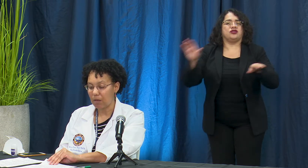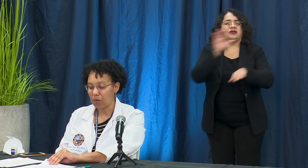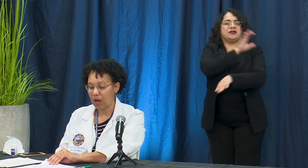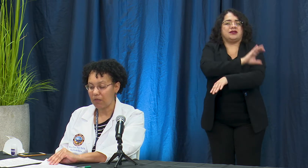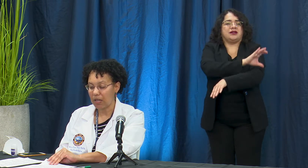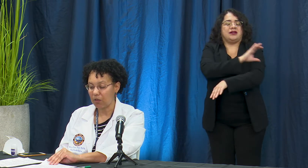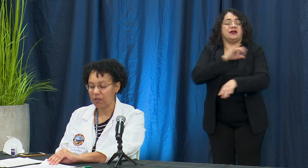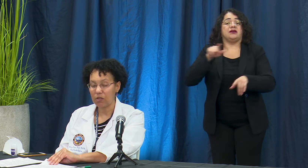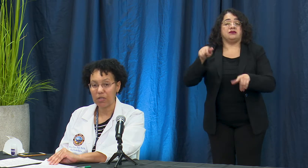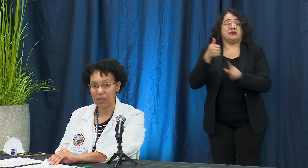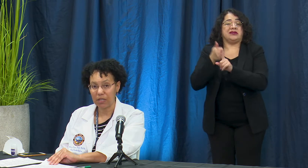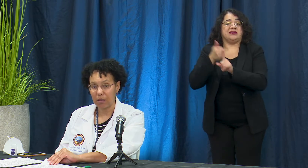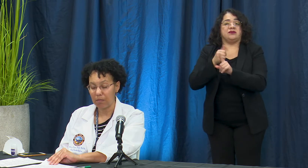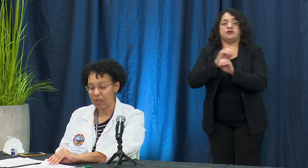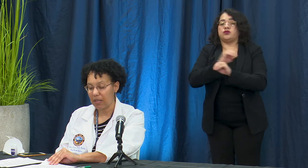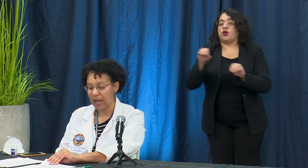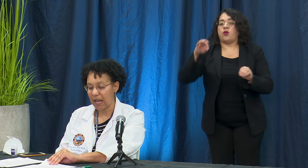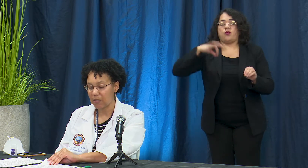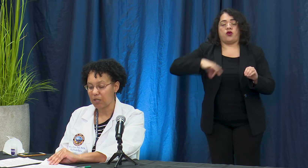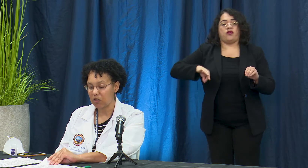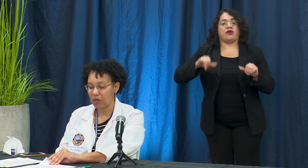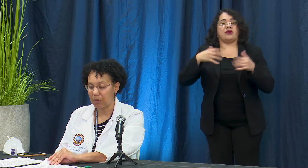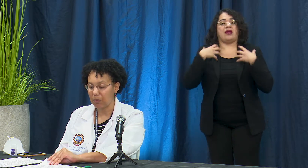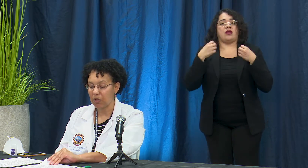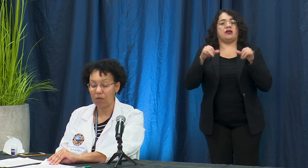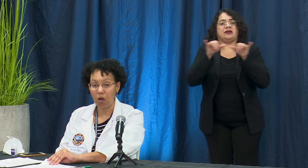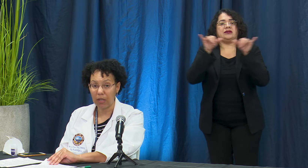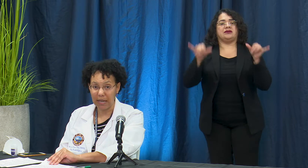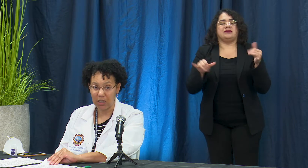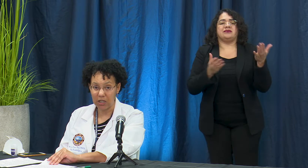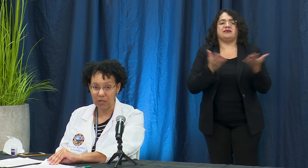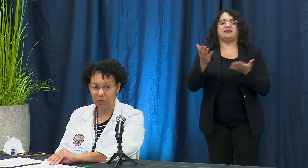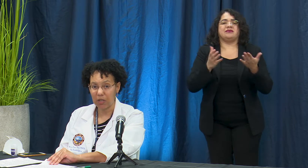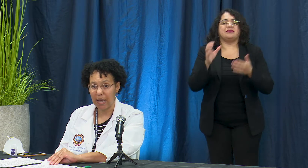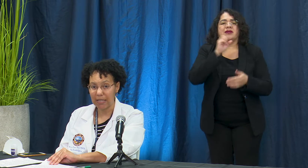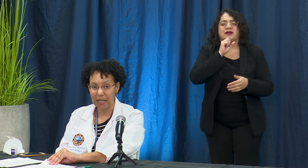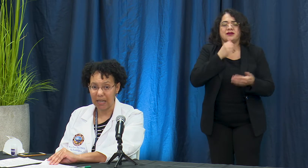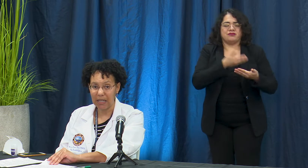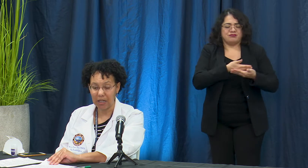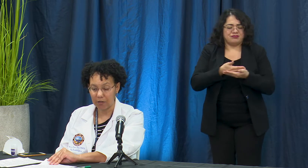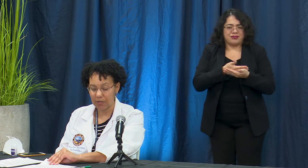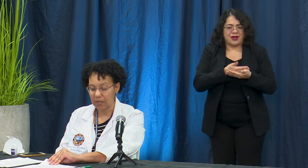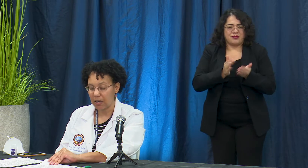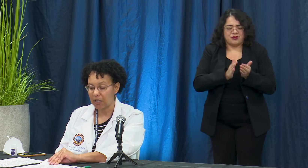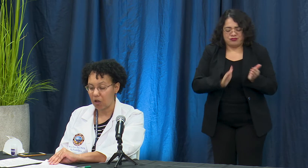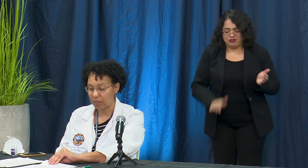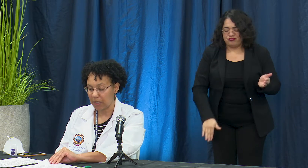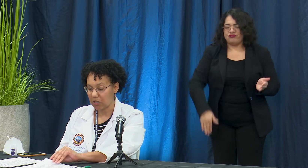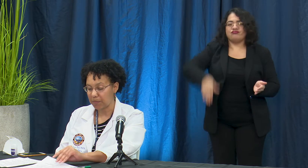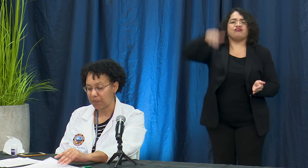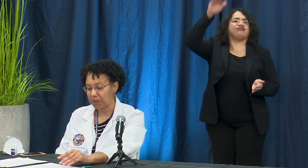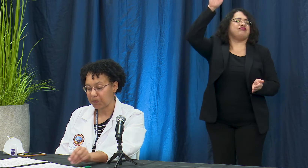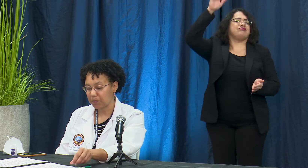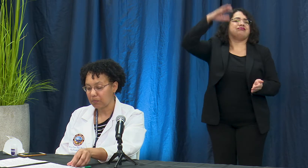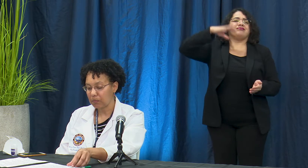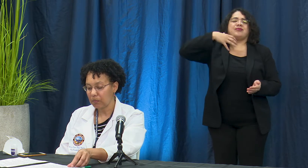is a nonprofit health center system that has been serving people of all ages for the last 80 years in Long